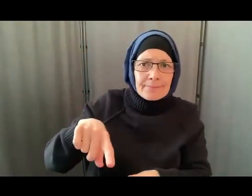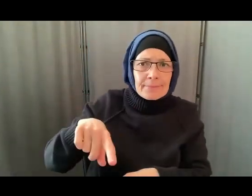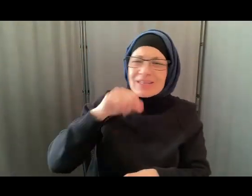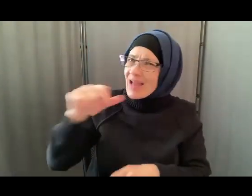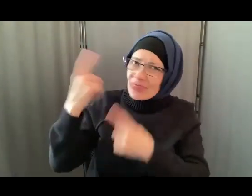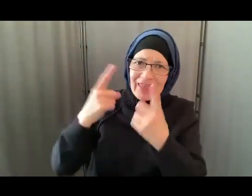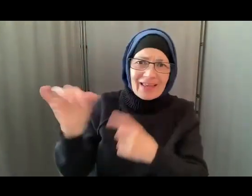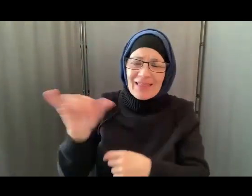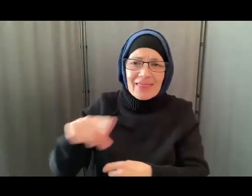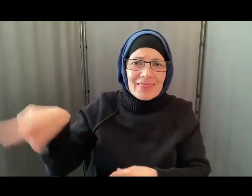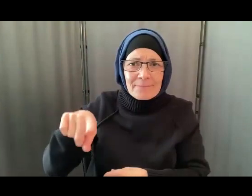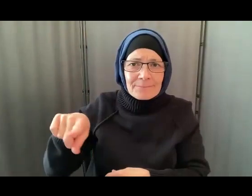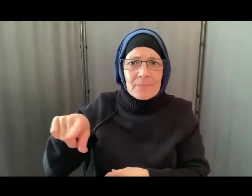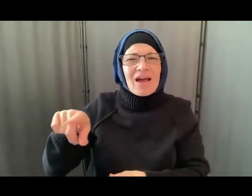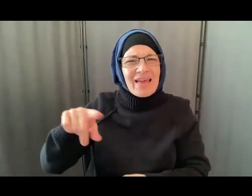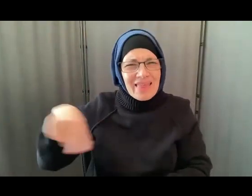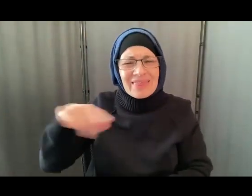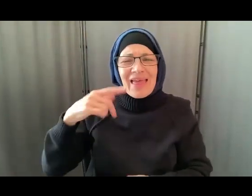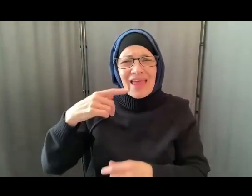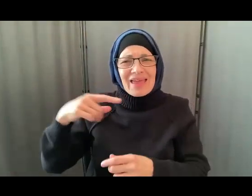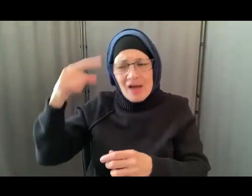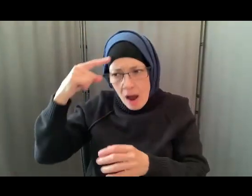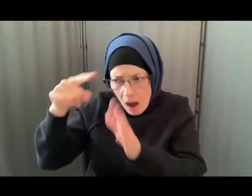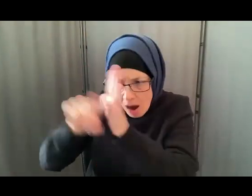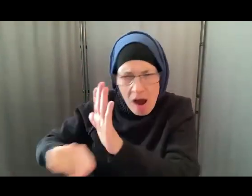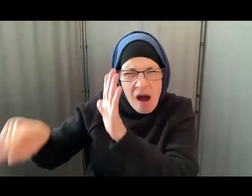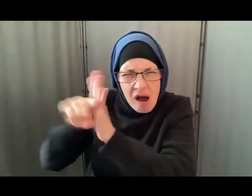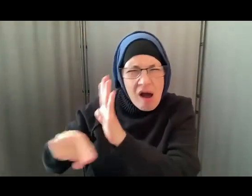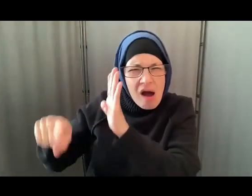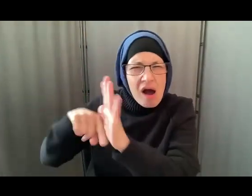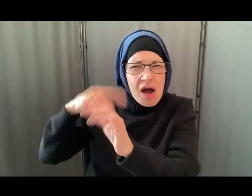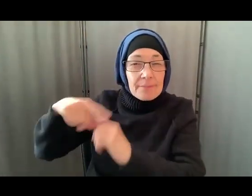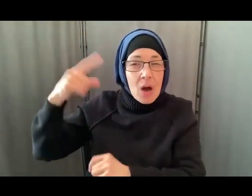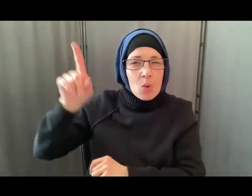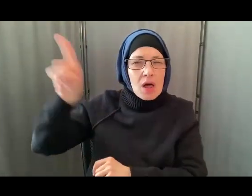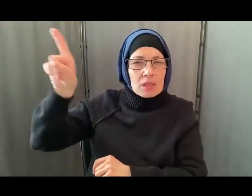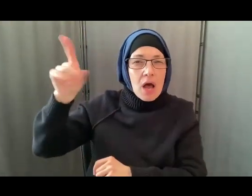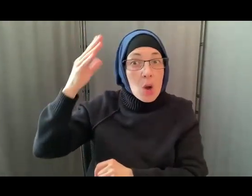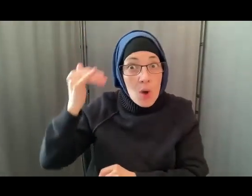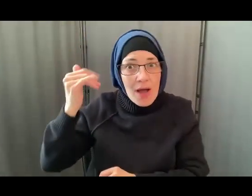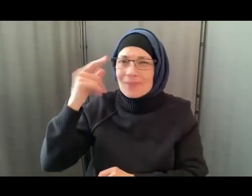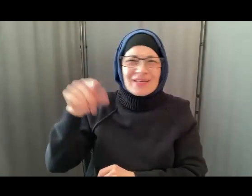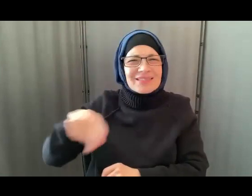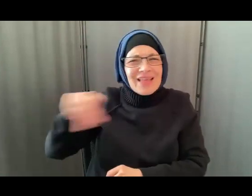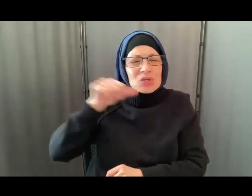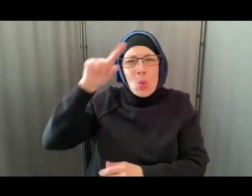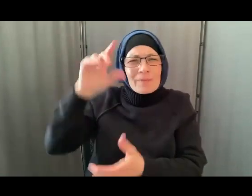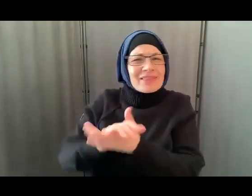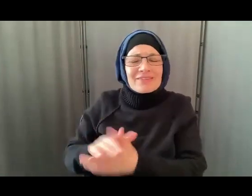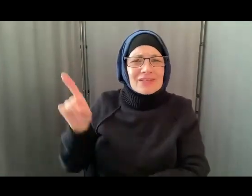They are thinking evil of Allah because they do not believe in Him. But we